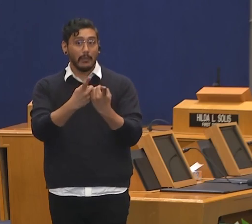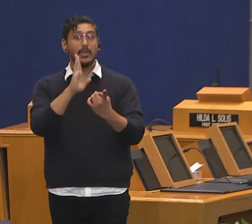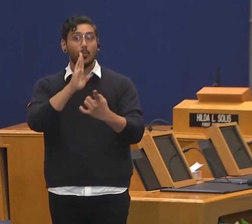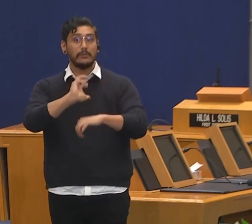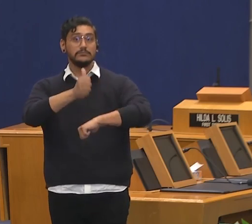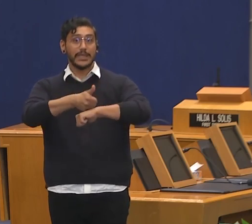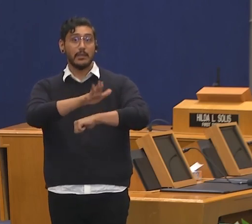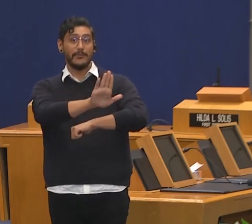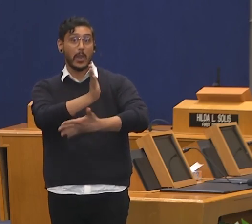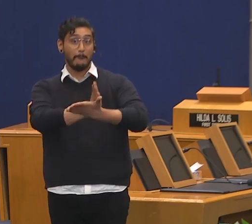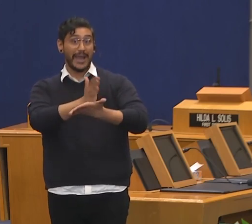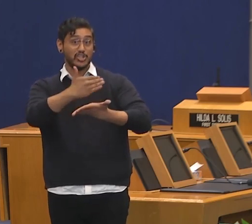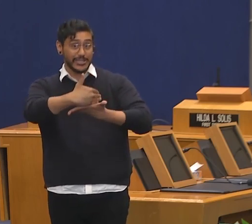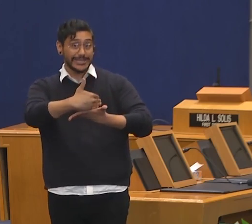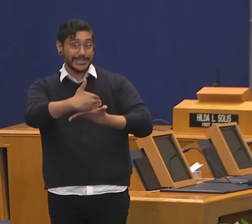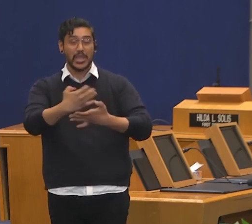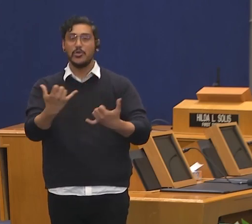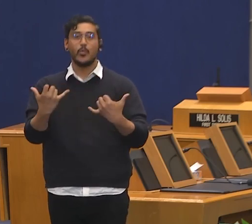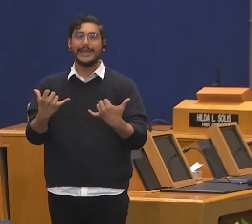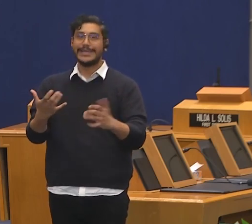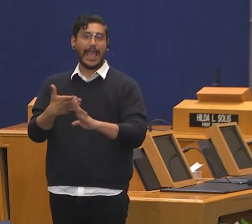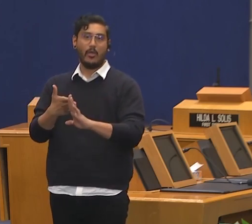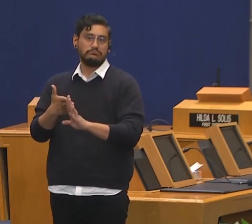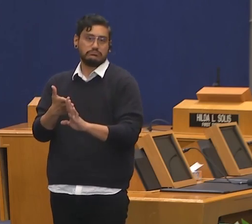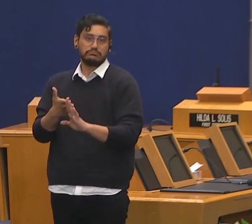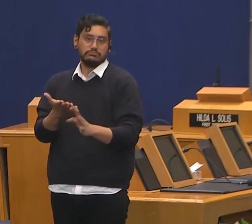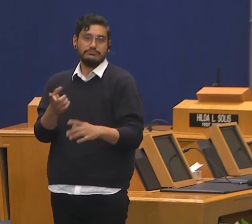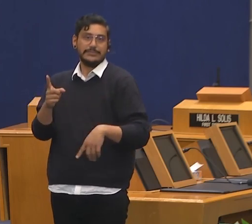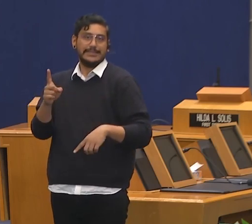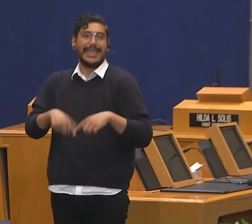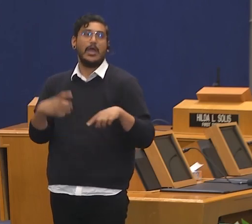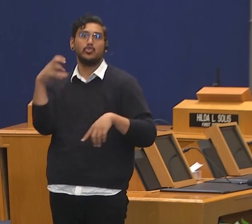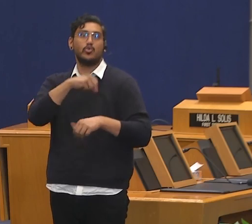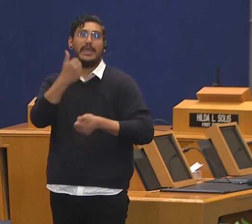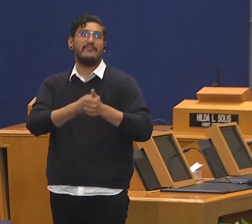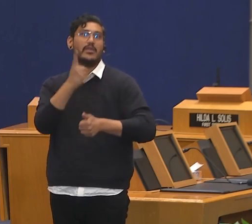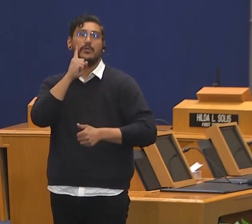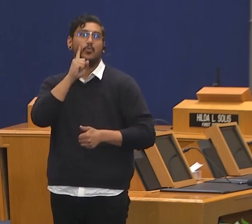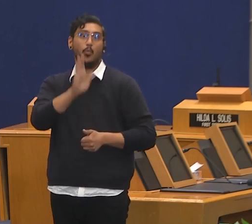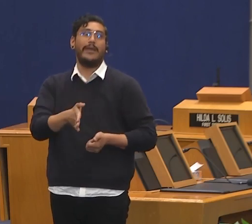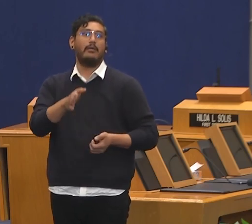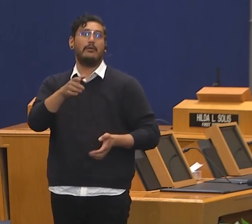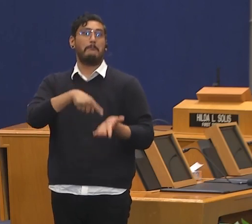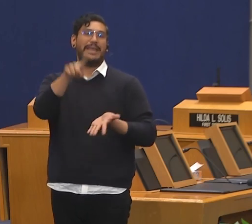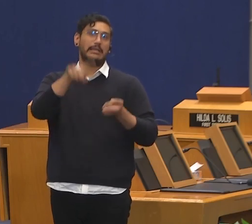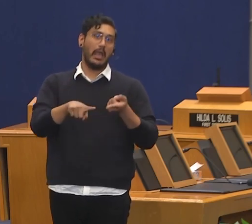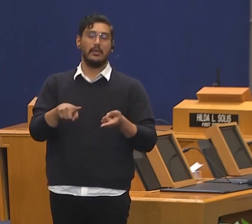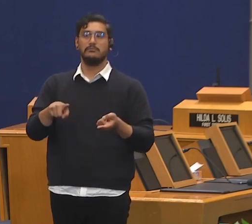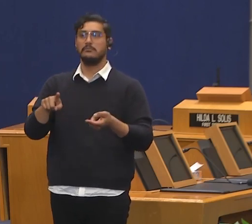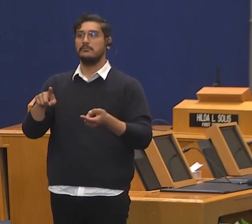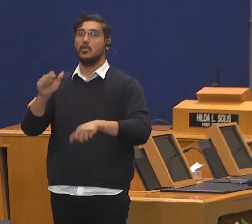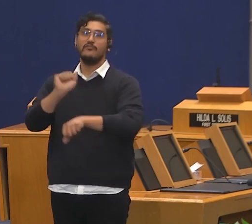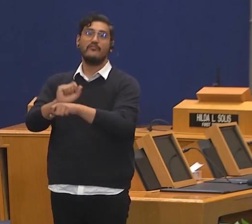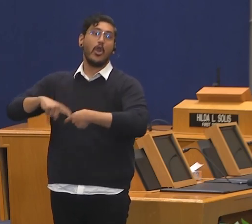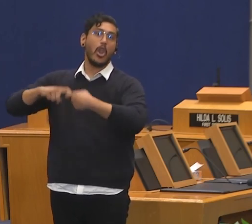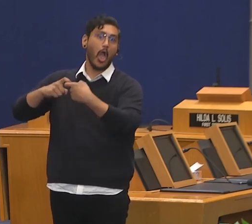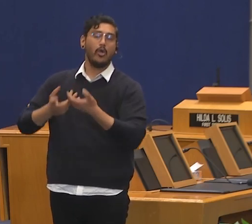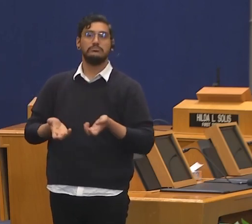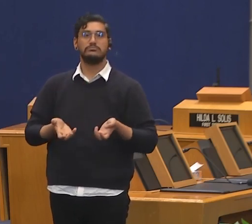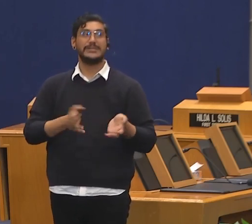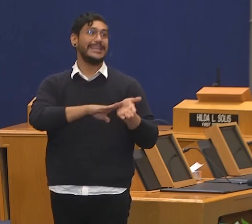budget, and at this point it's premature to assume that anyone is going to have to take pay cuts, furloughs, or layoffs. I take pride in the fact